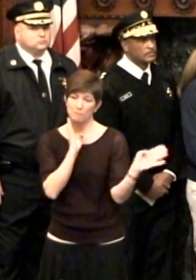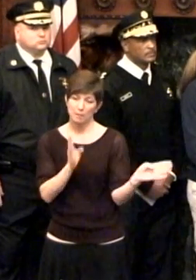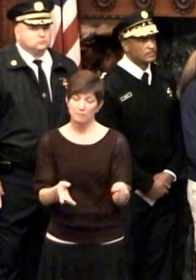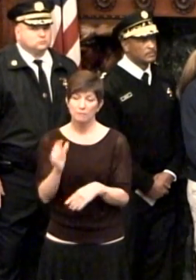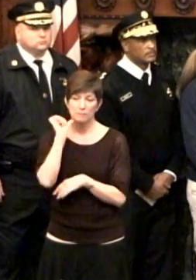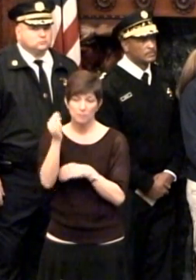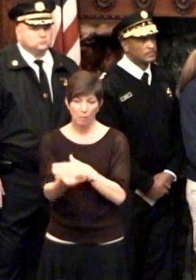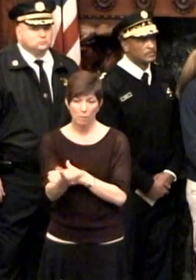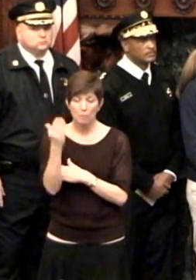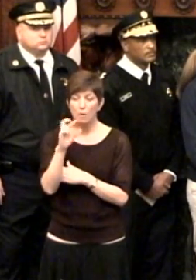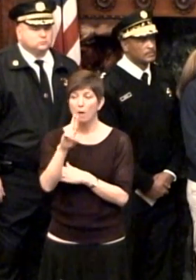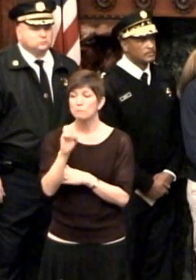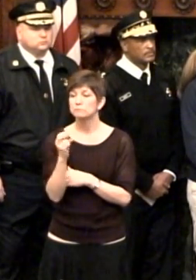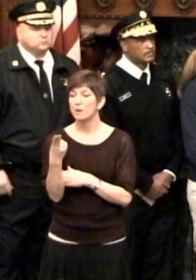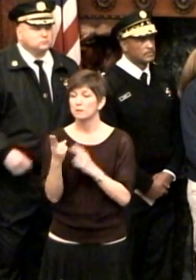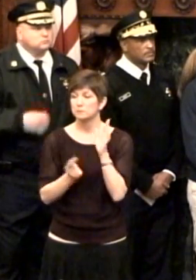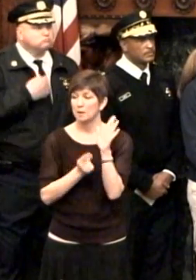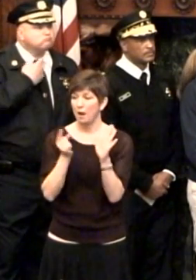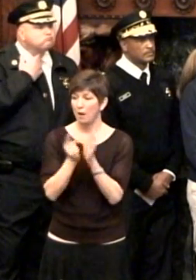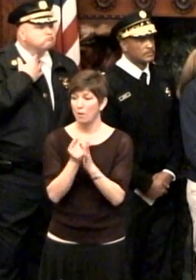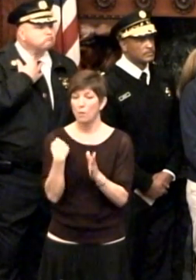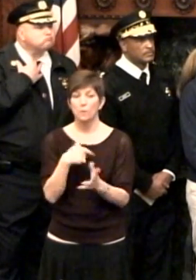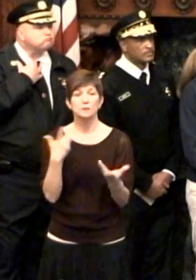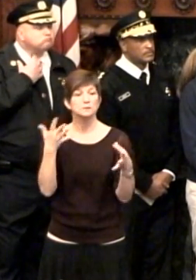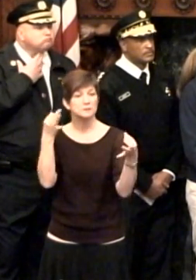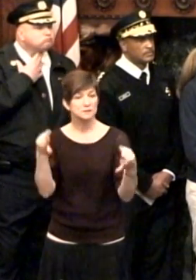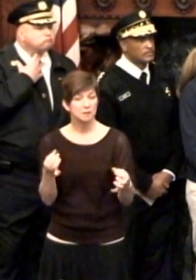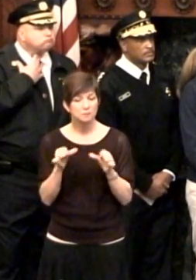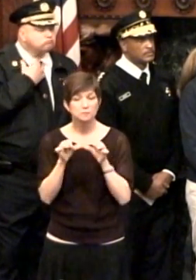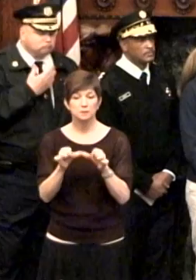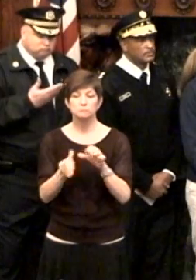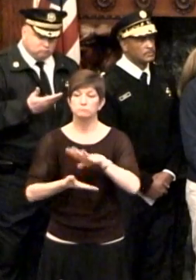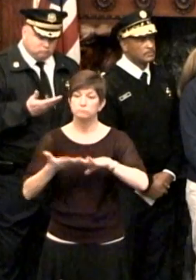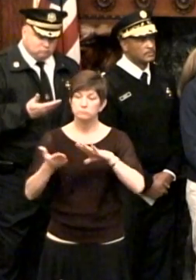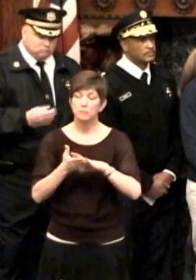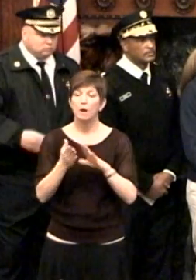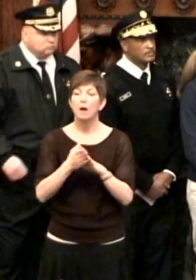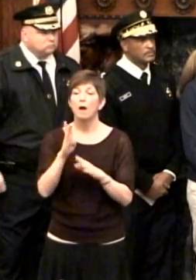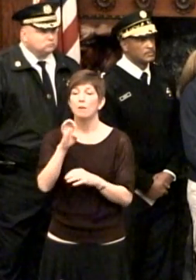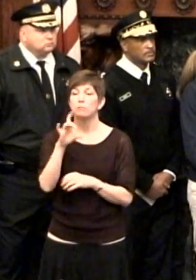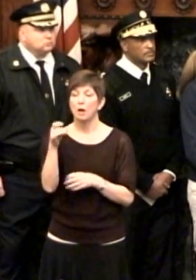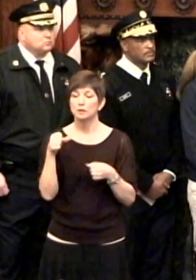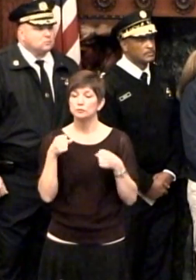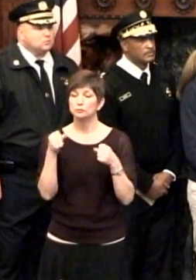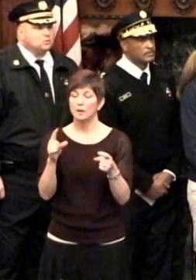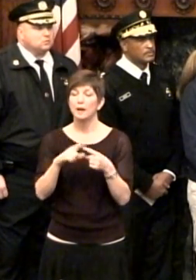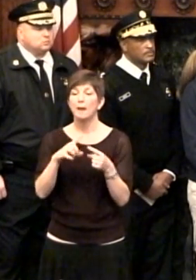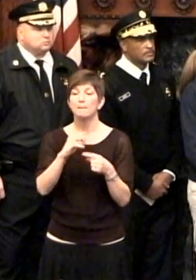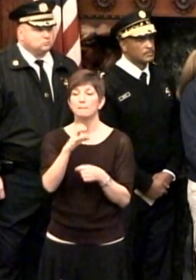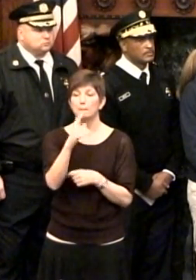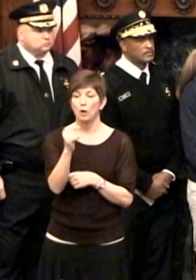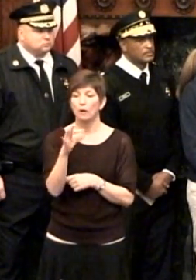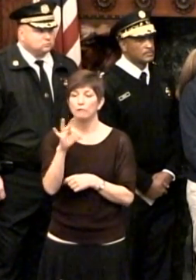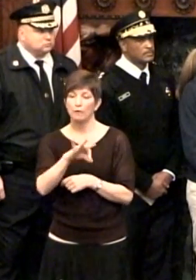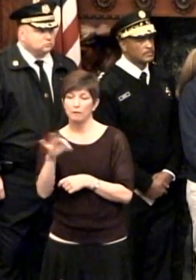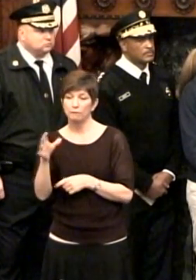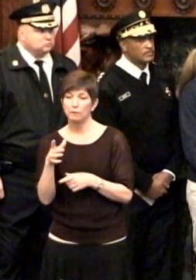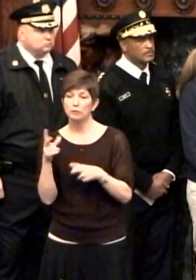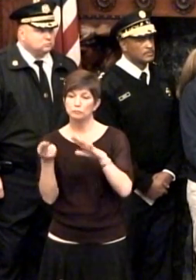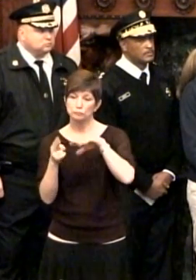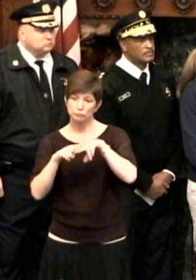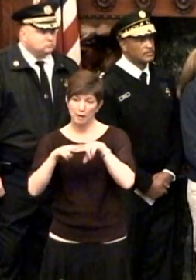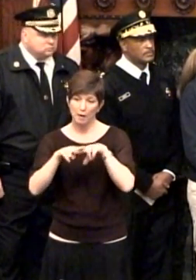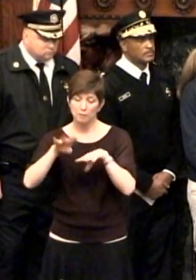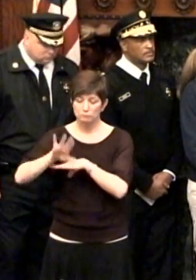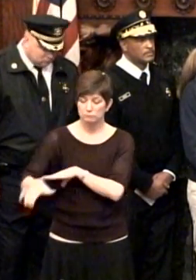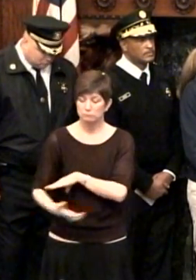hour. The decision has been made to continue to run the Broad Street line and the Market Frankfurt line throughout the night. This